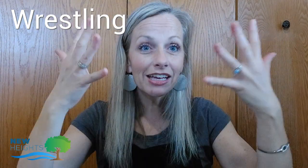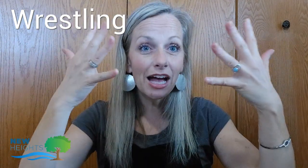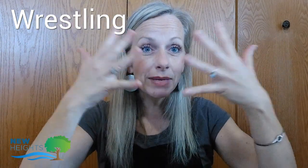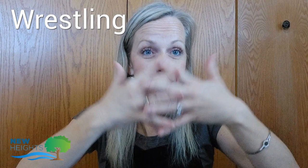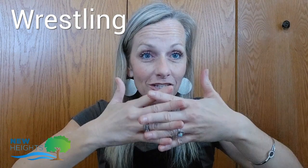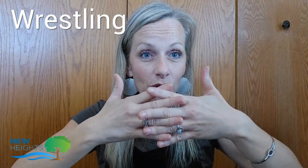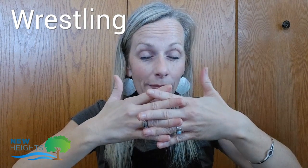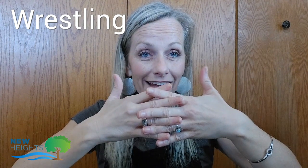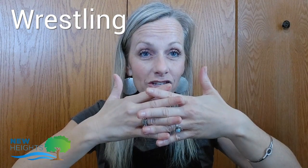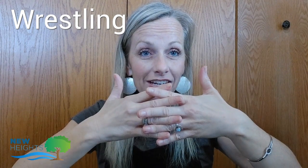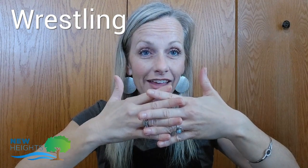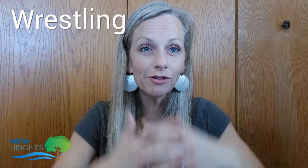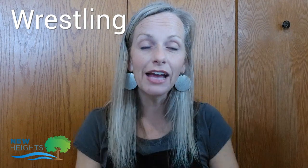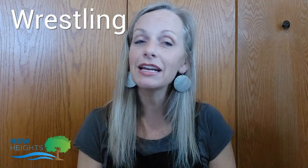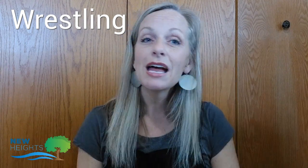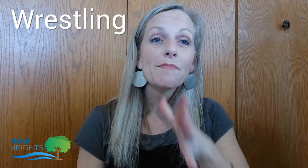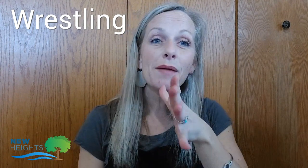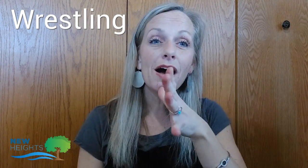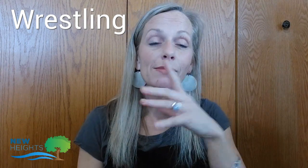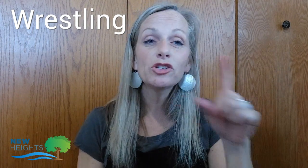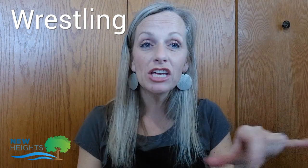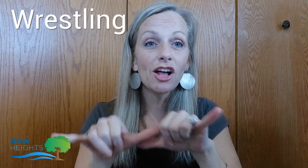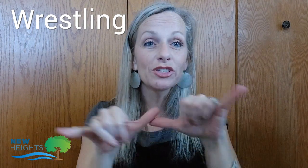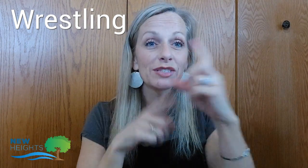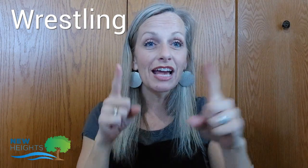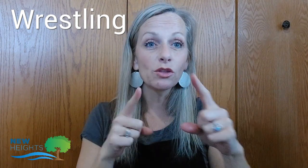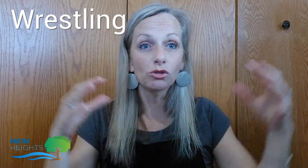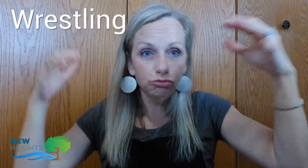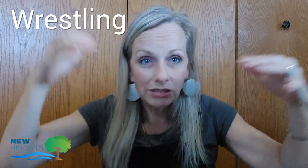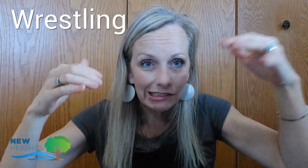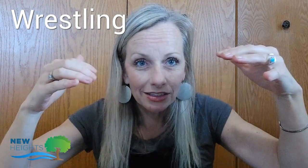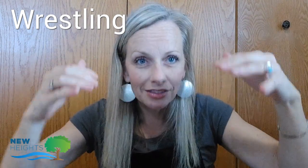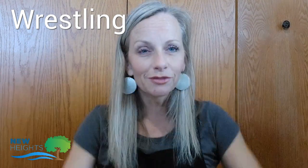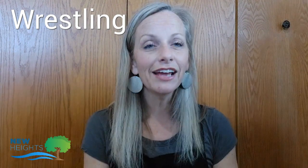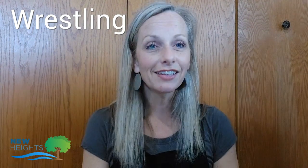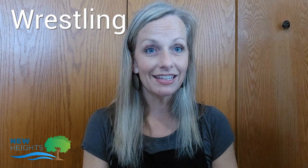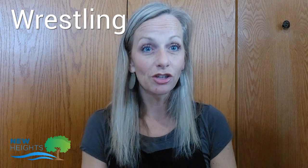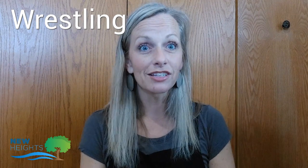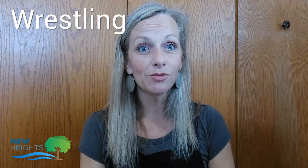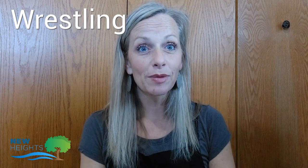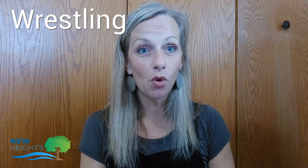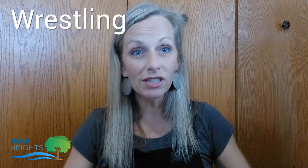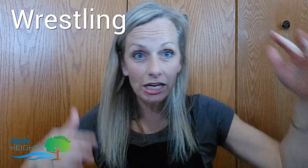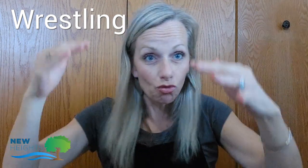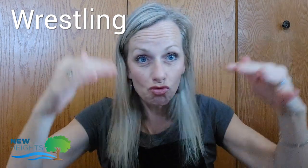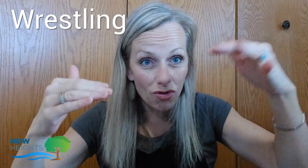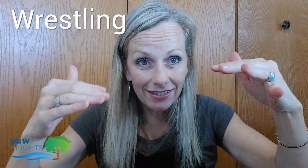come into a match together, right? My mom, she also signed the word wrestle, right? Because that looks a little bit more like